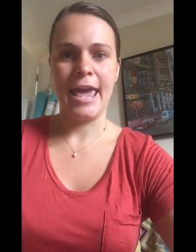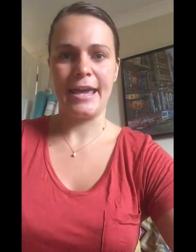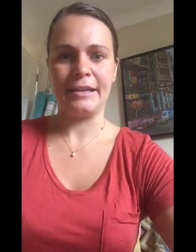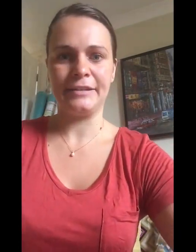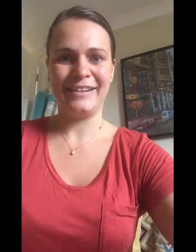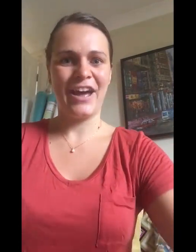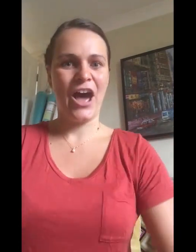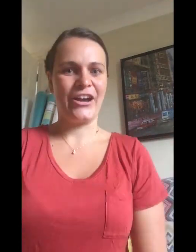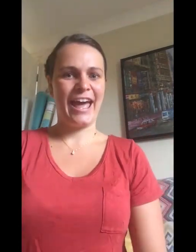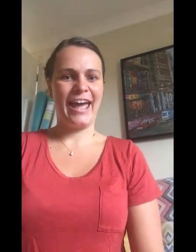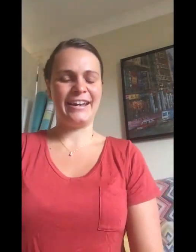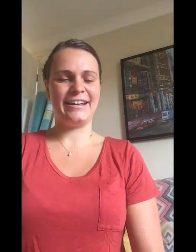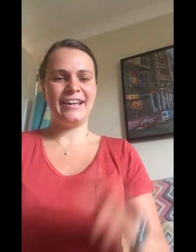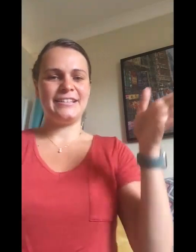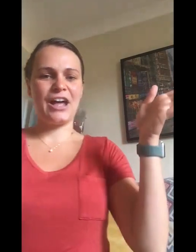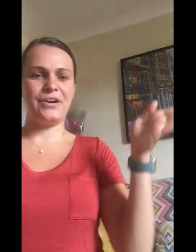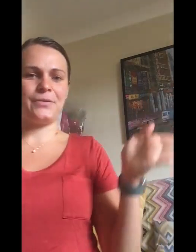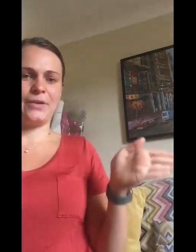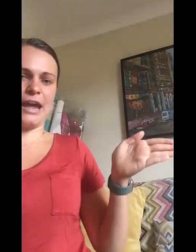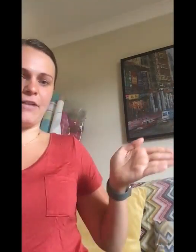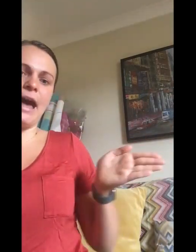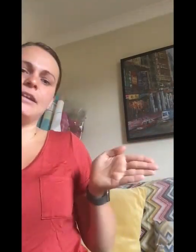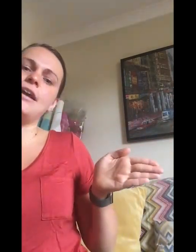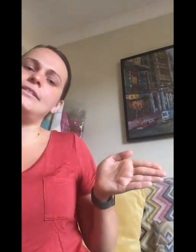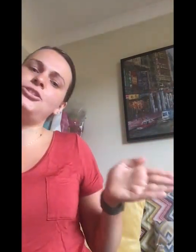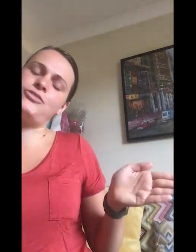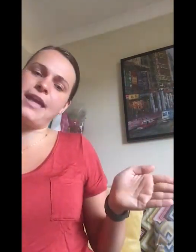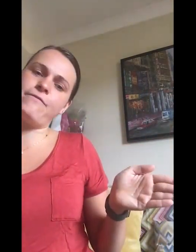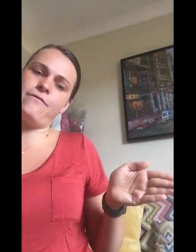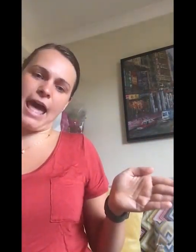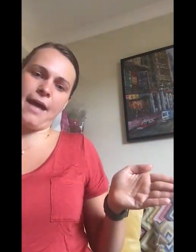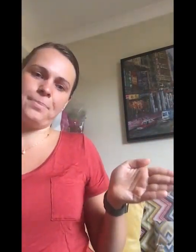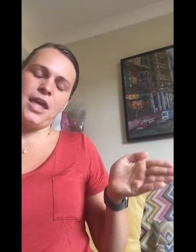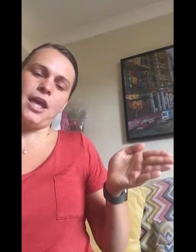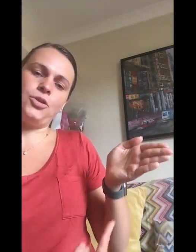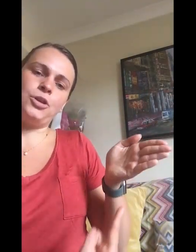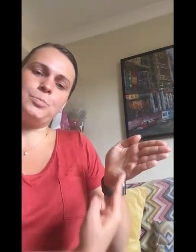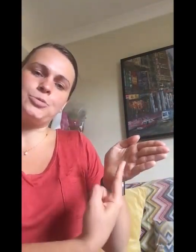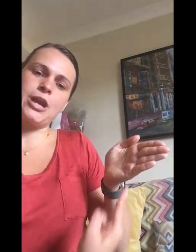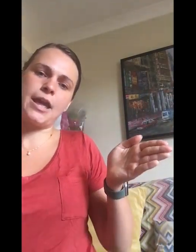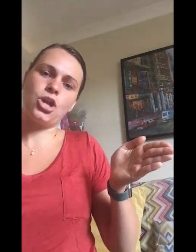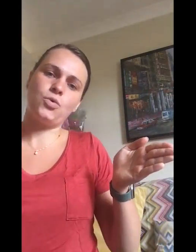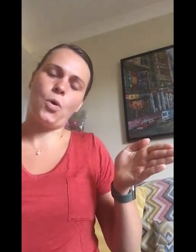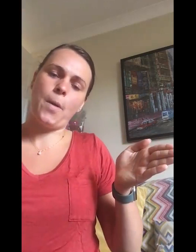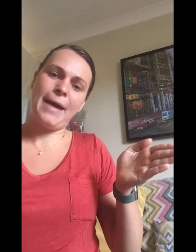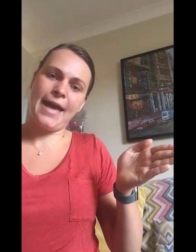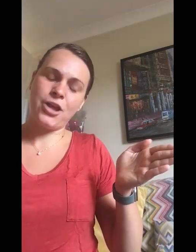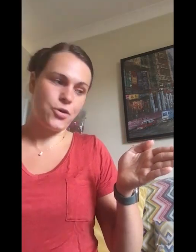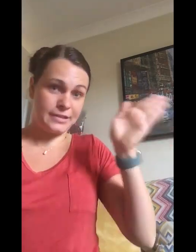T. Okay. So we're going to have our hand nice and straight and flat, and you're going to bring so this